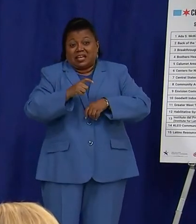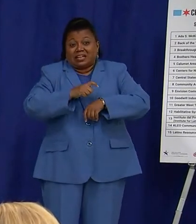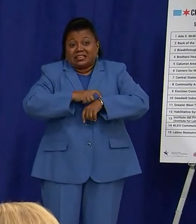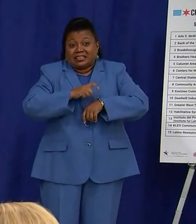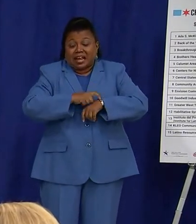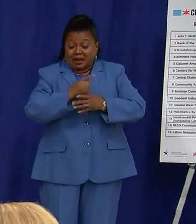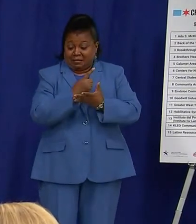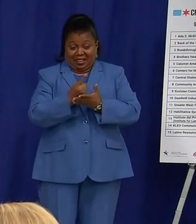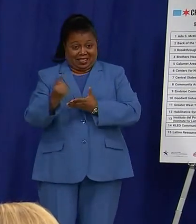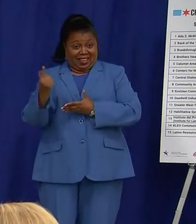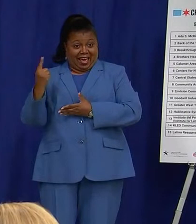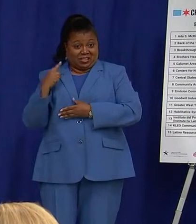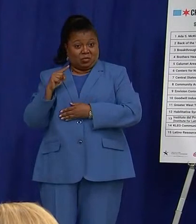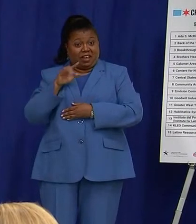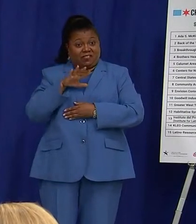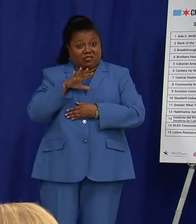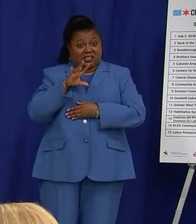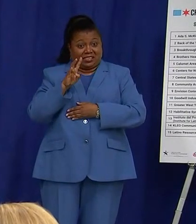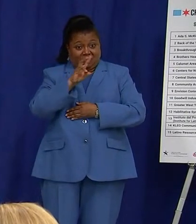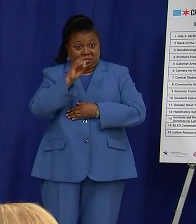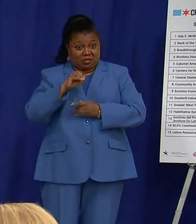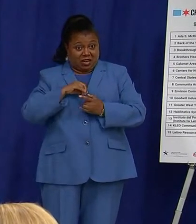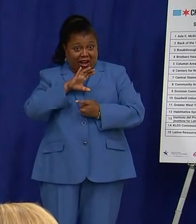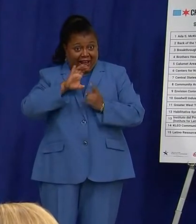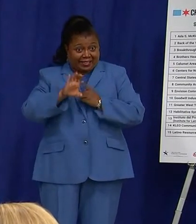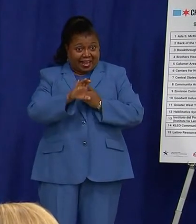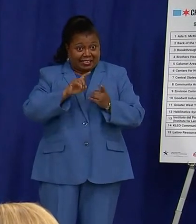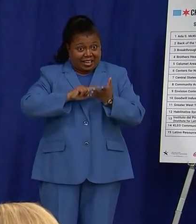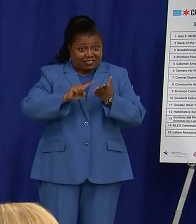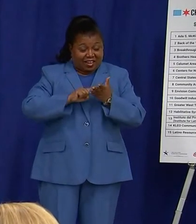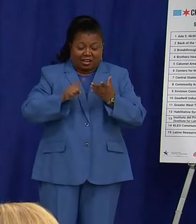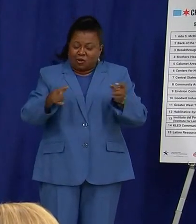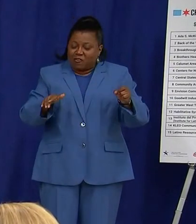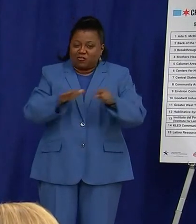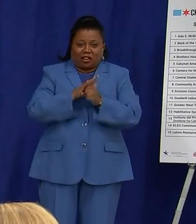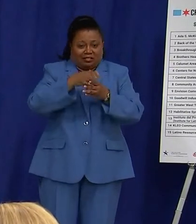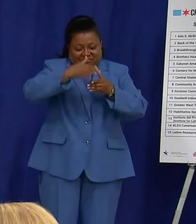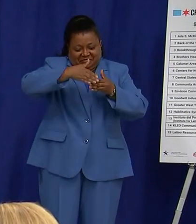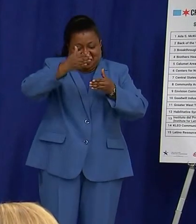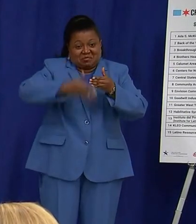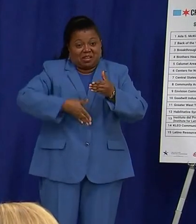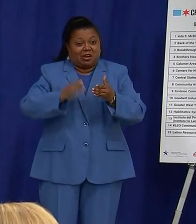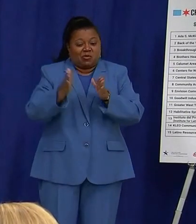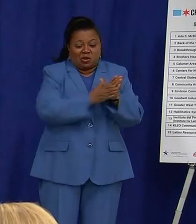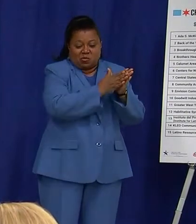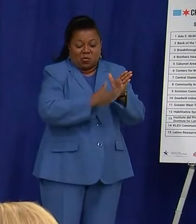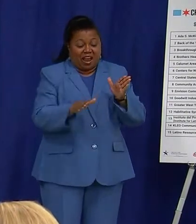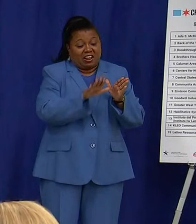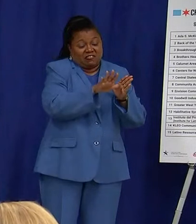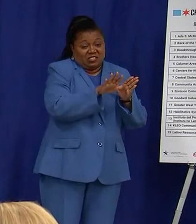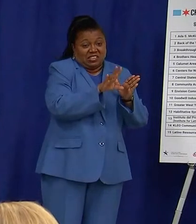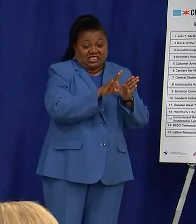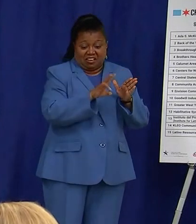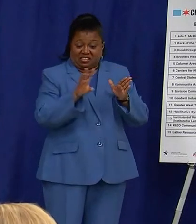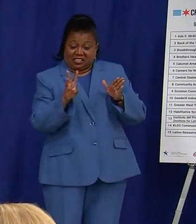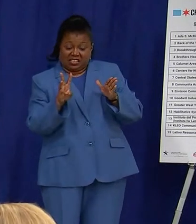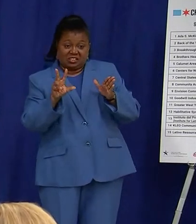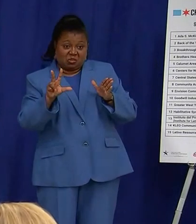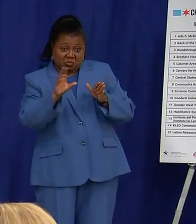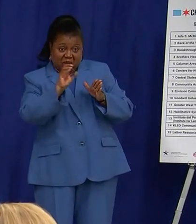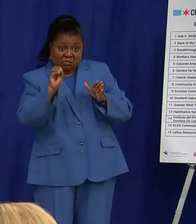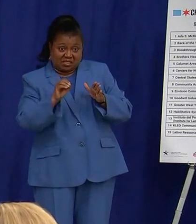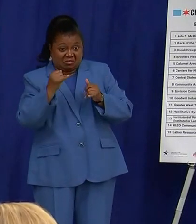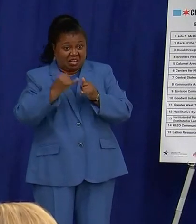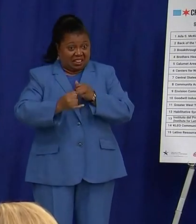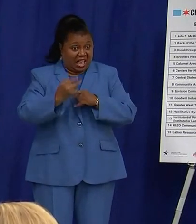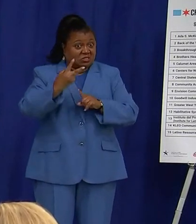time. Last week, 57% of our case investigations were fully completed. We've ranged between 57 and 63%